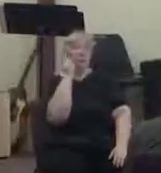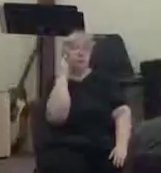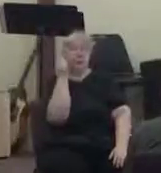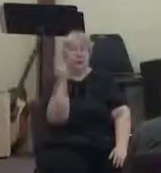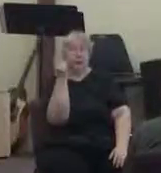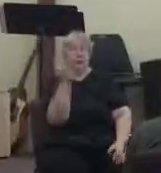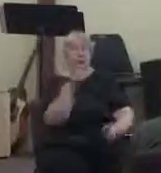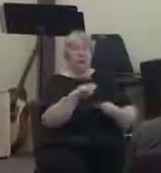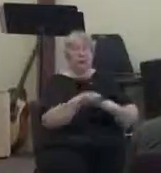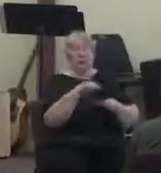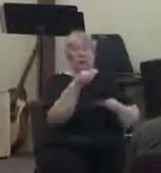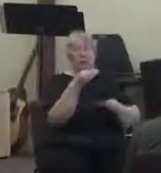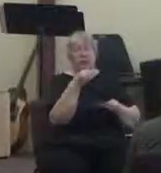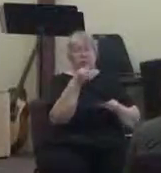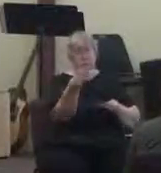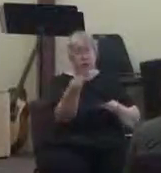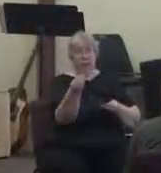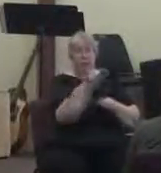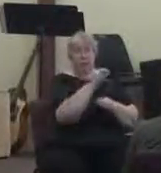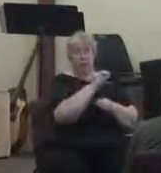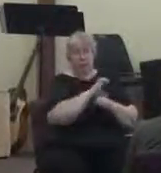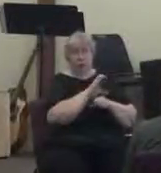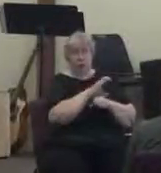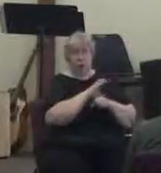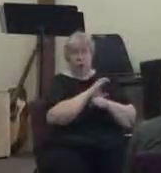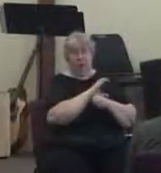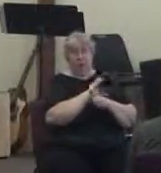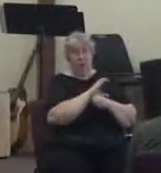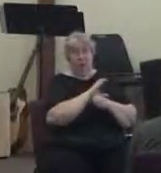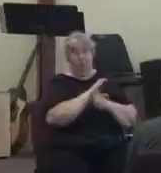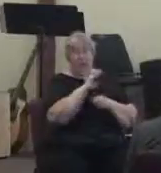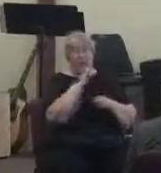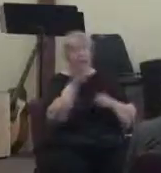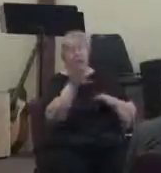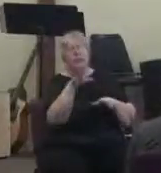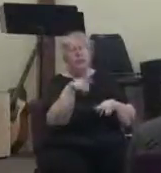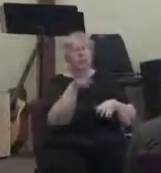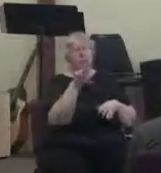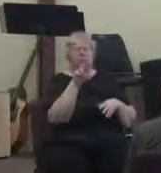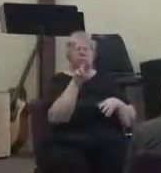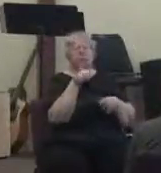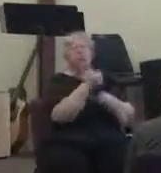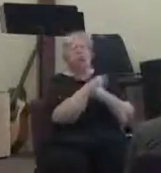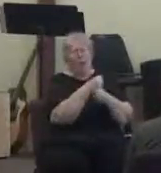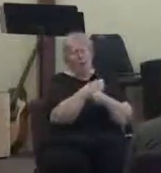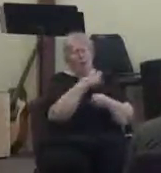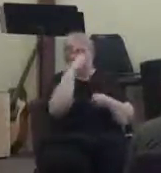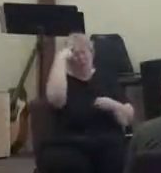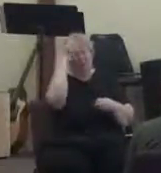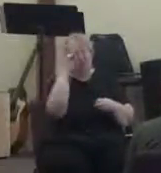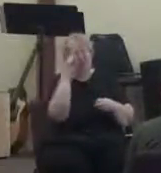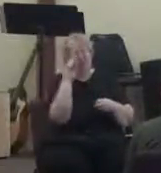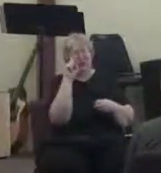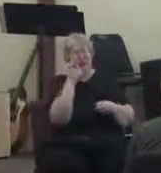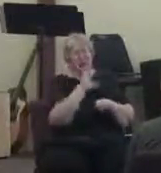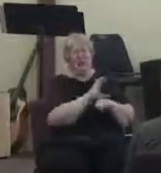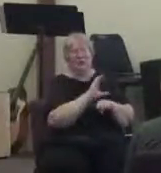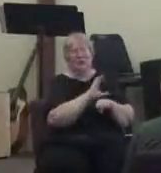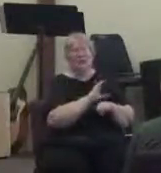sure it's here to blossom. And again, I'd like to thank everyone for the sale that helped.